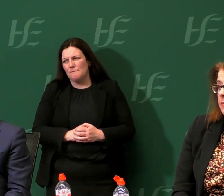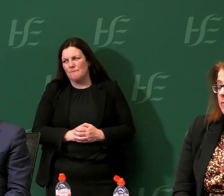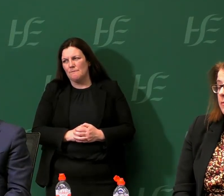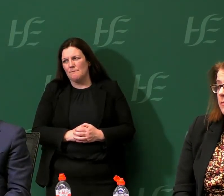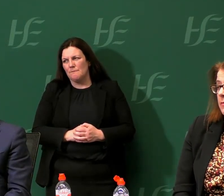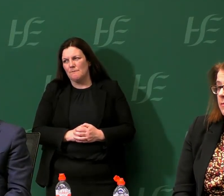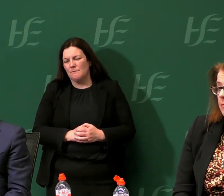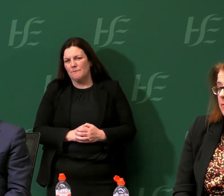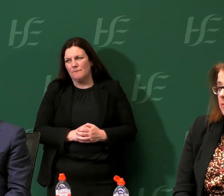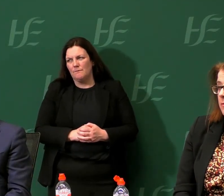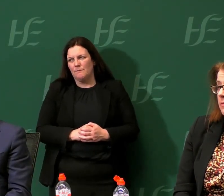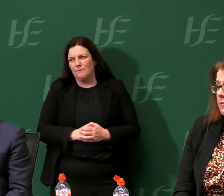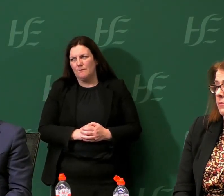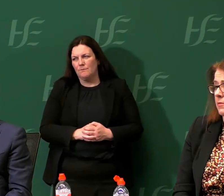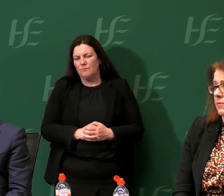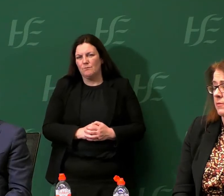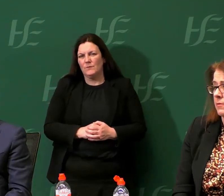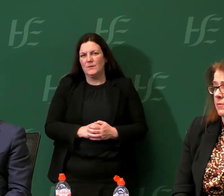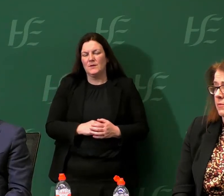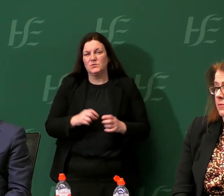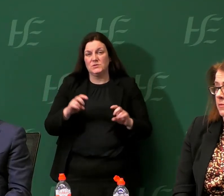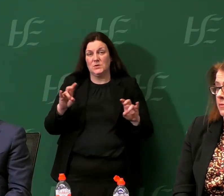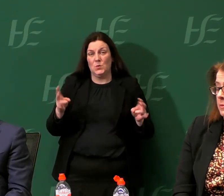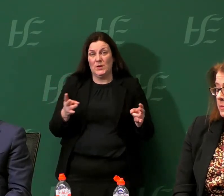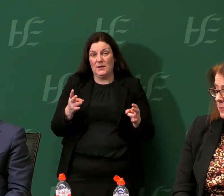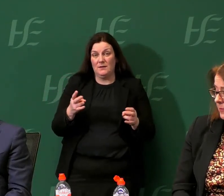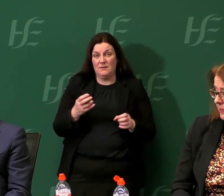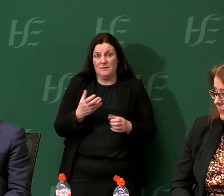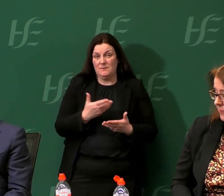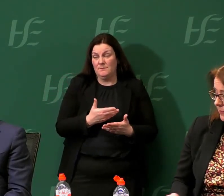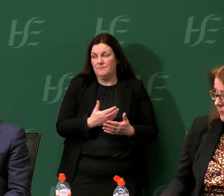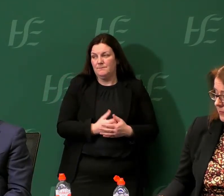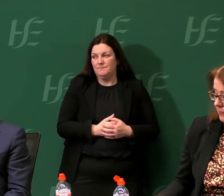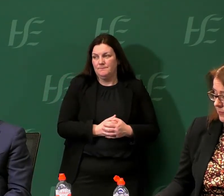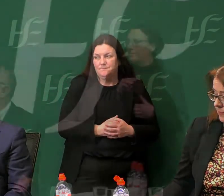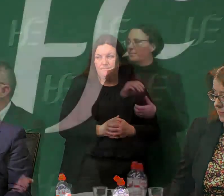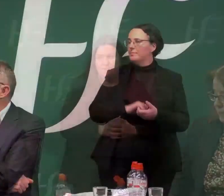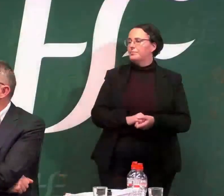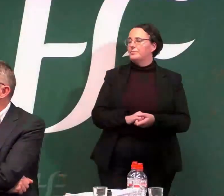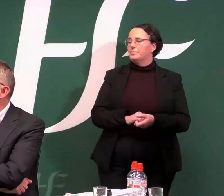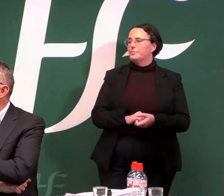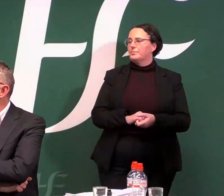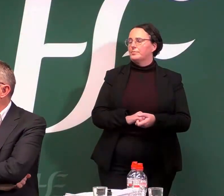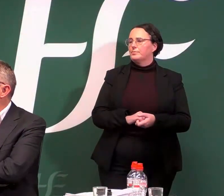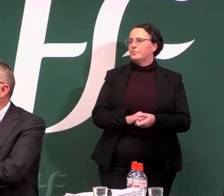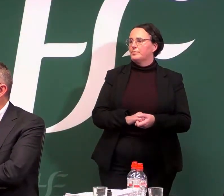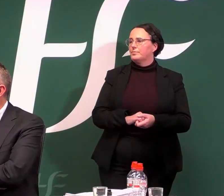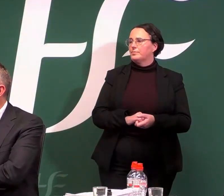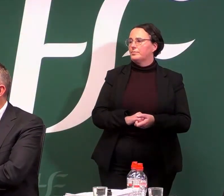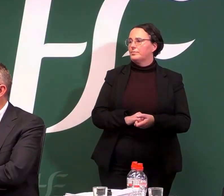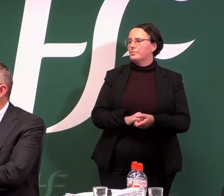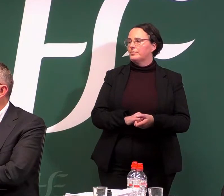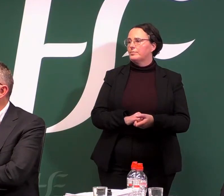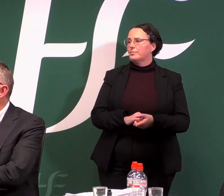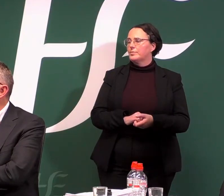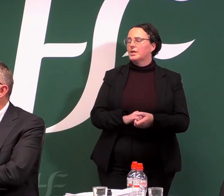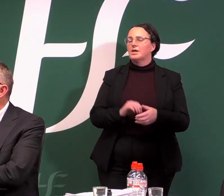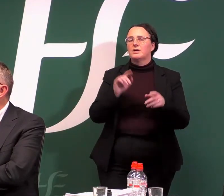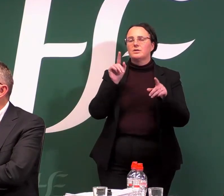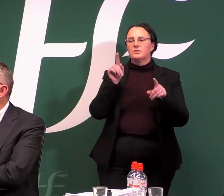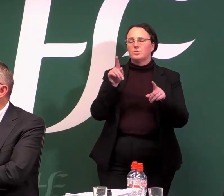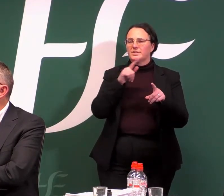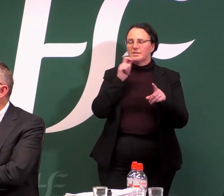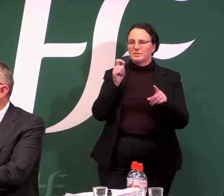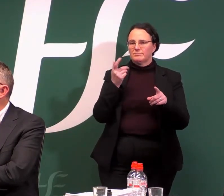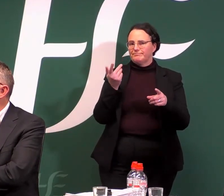Just a quick one for yourself, Colm, to follow up on Simon's point. I suppose a lot of people might ask, you're saying that there's just